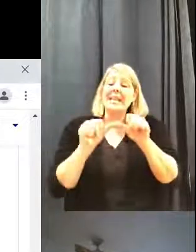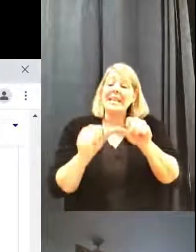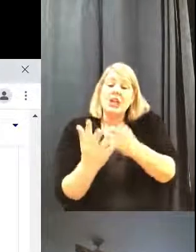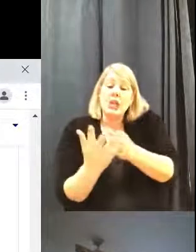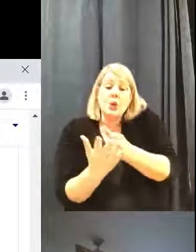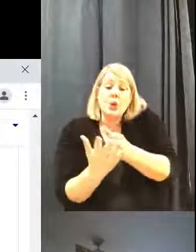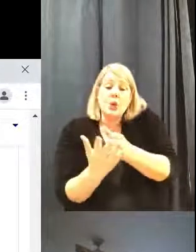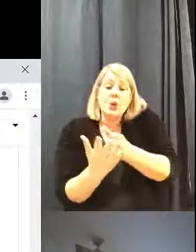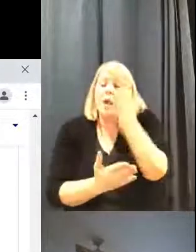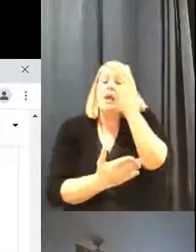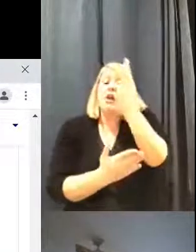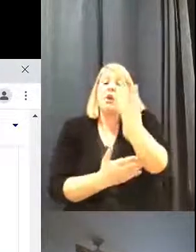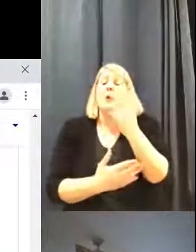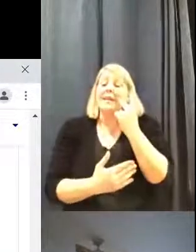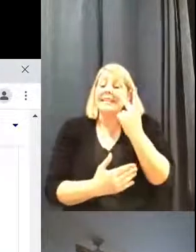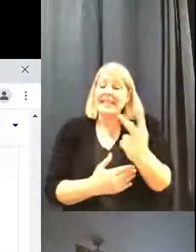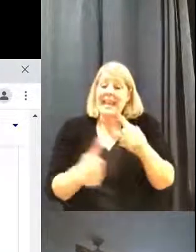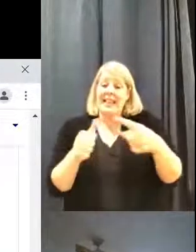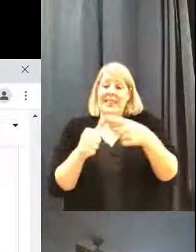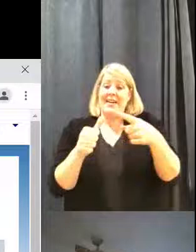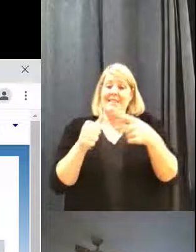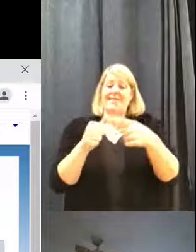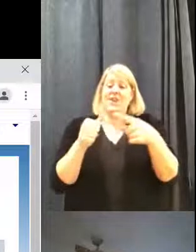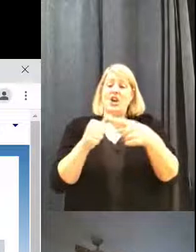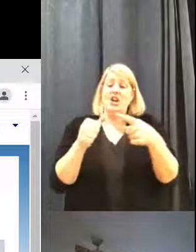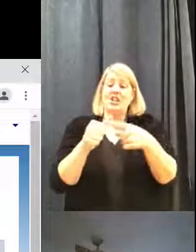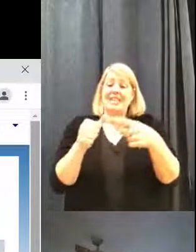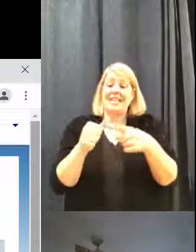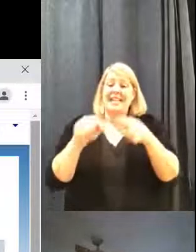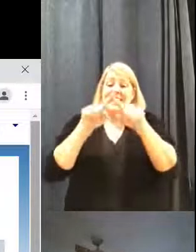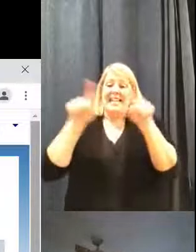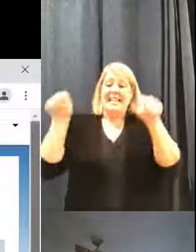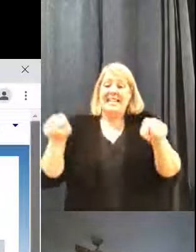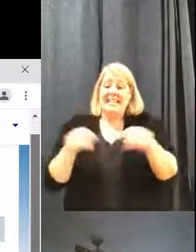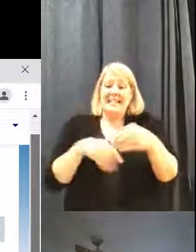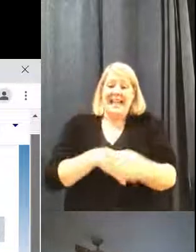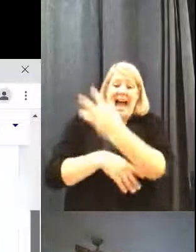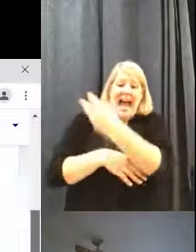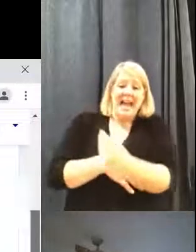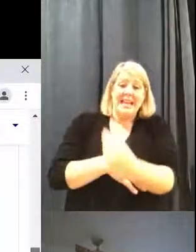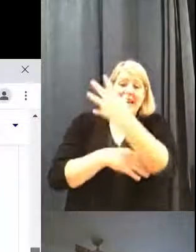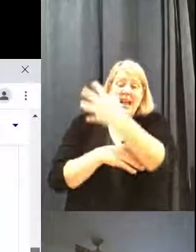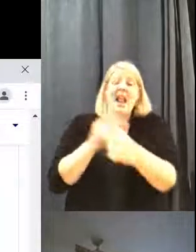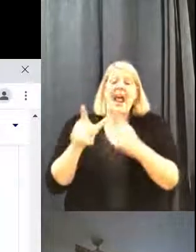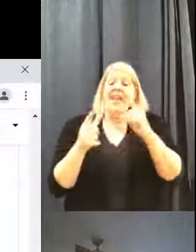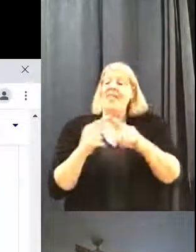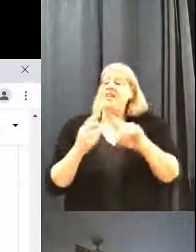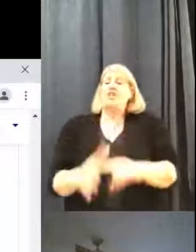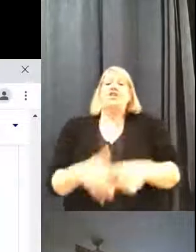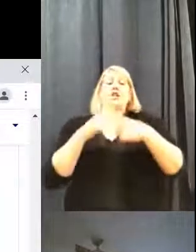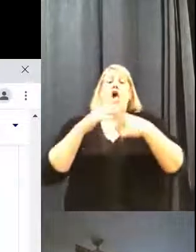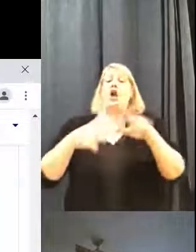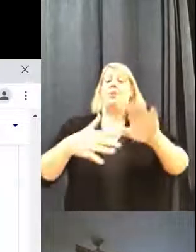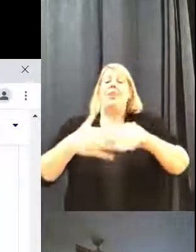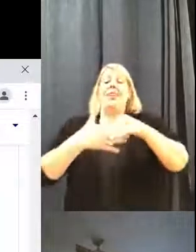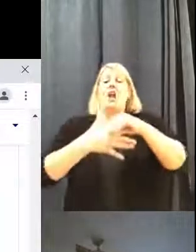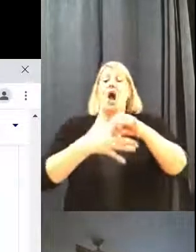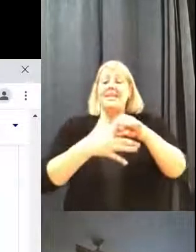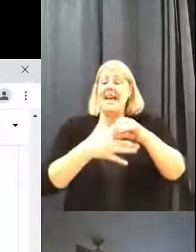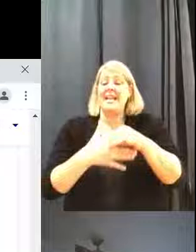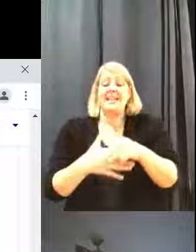to the first slide and get right into the content of the course. So they're very simple, like I said,